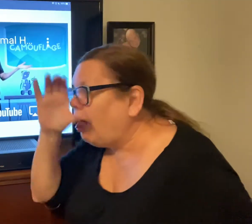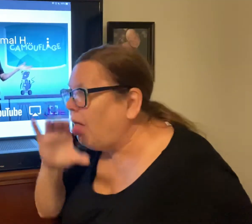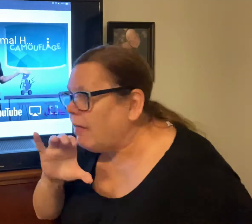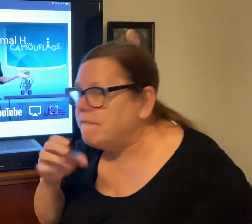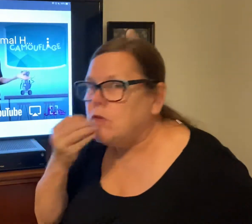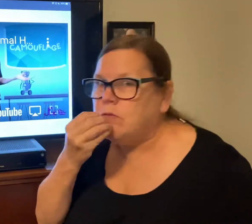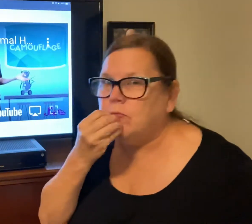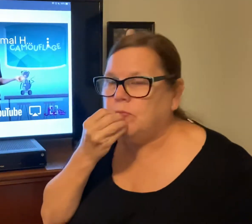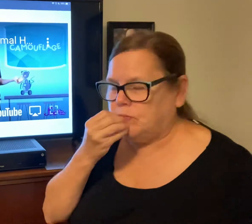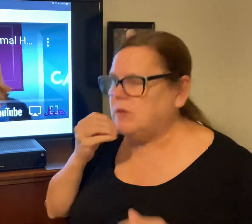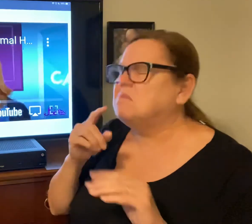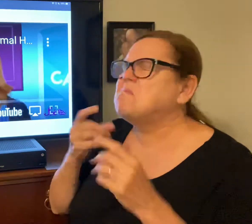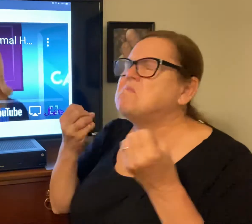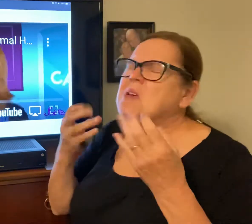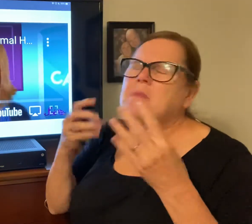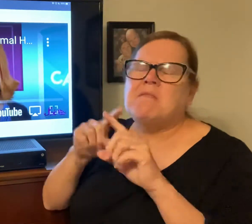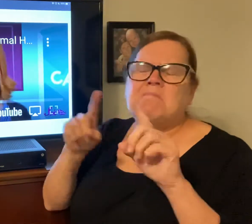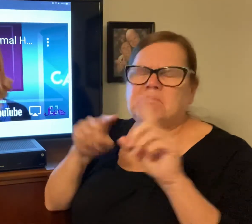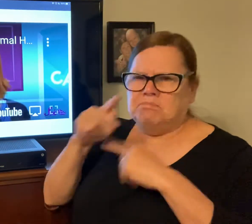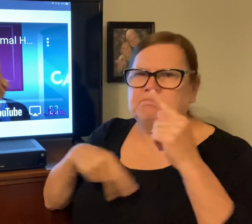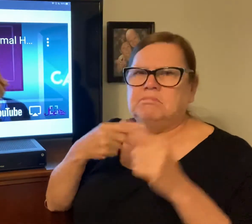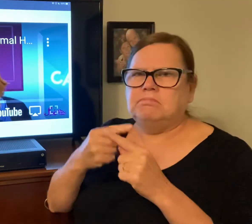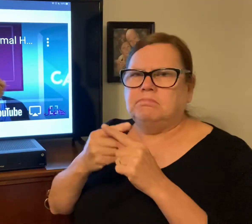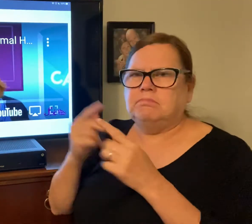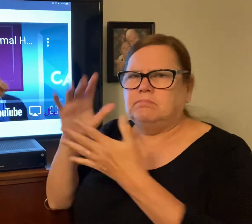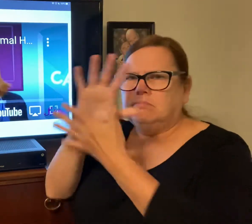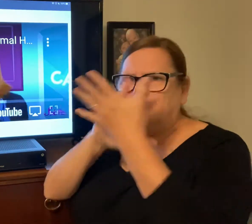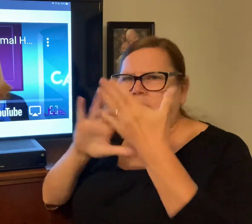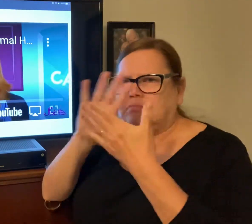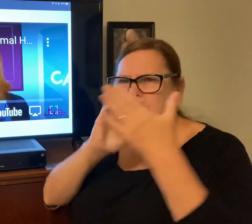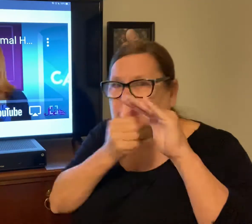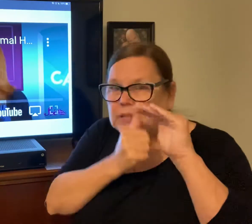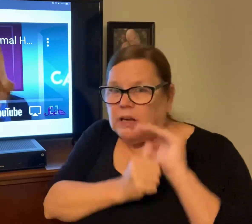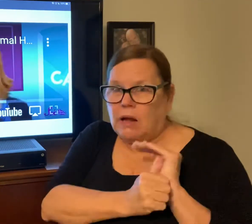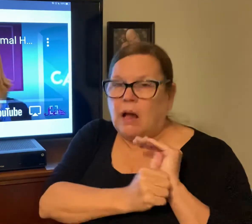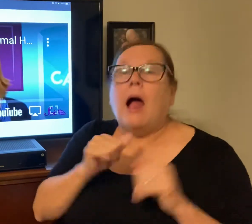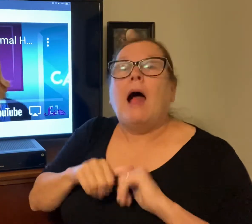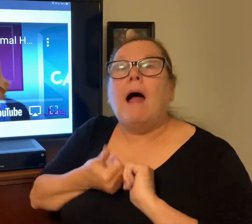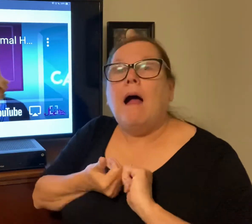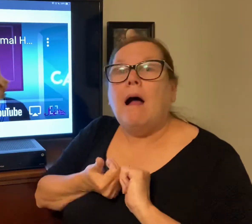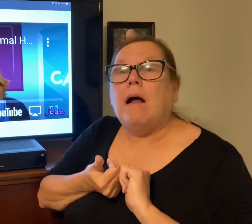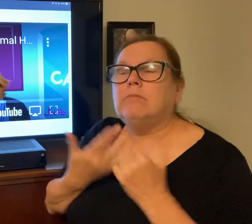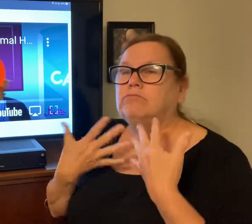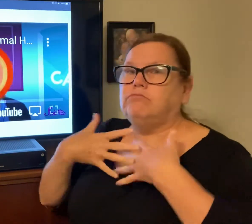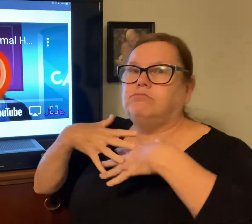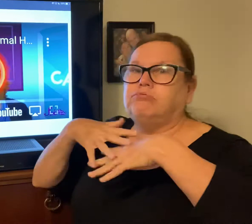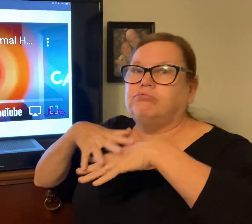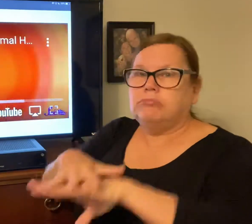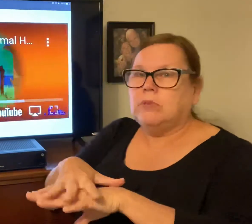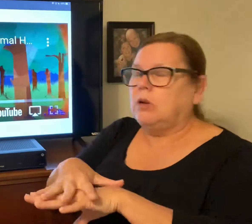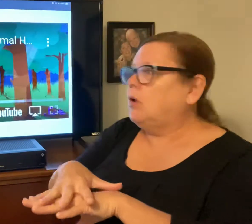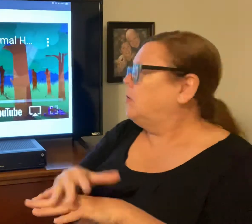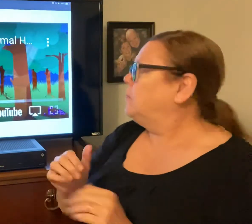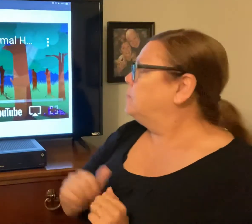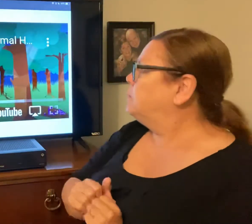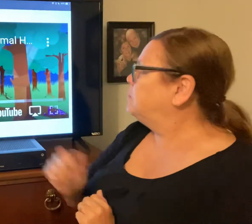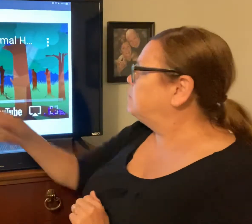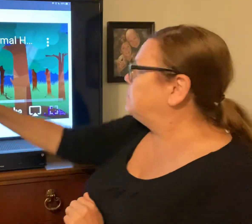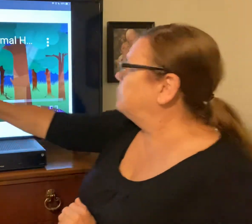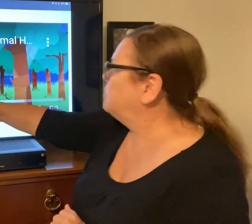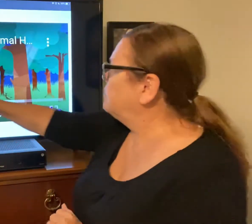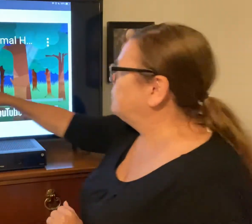kinds of camouflage in nature. One easy way for an animal to camouflage itself is to just blend in with the background. Let's say you